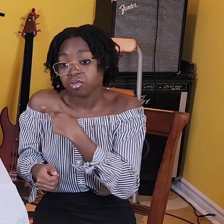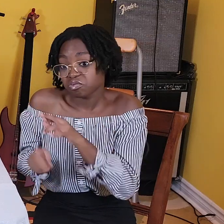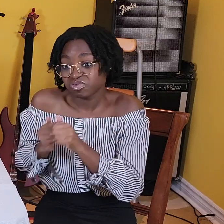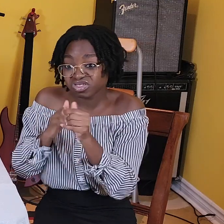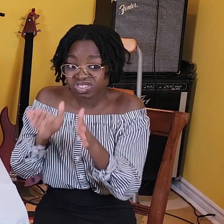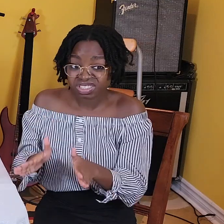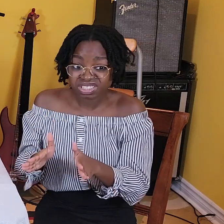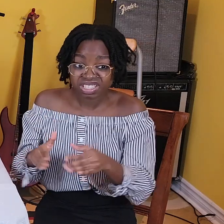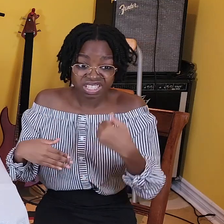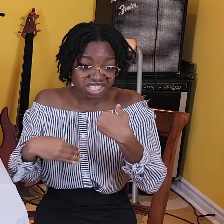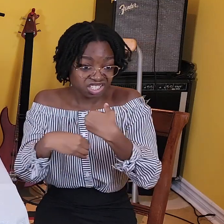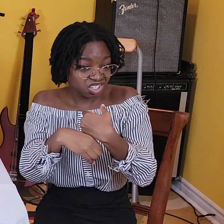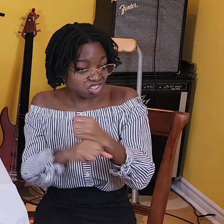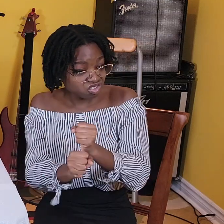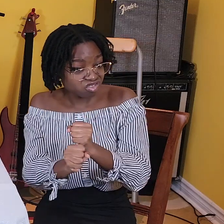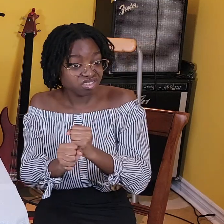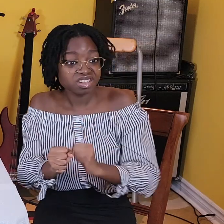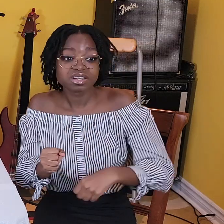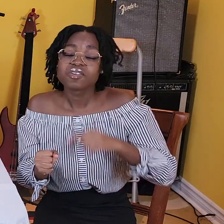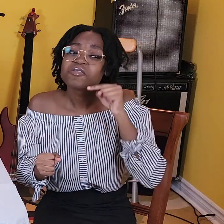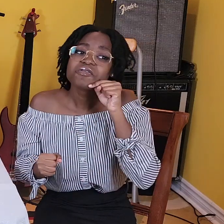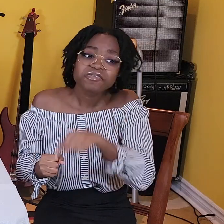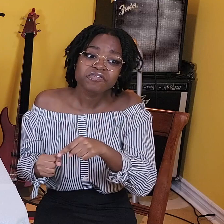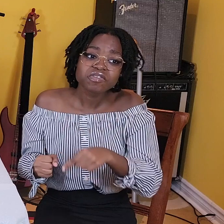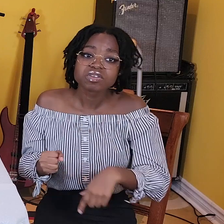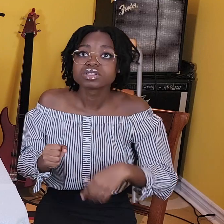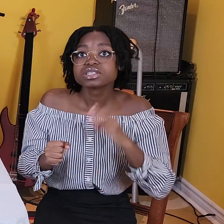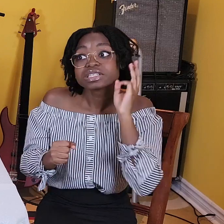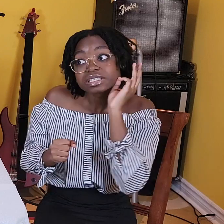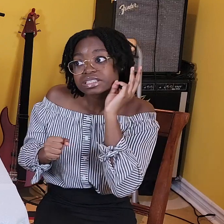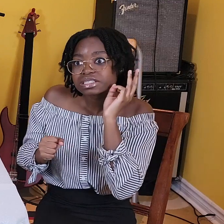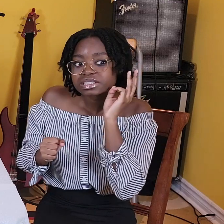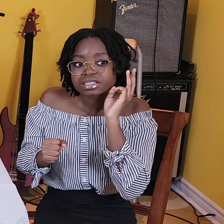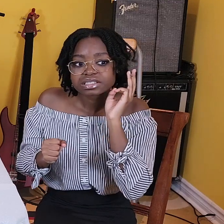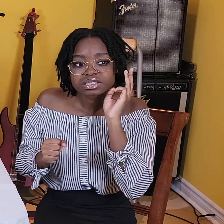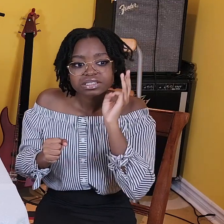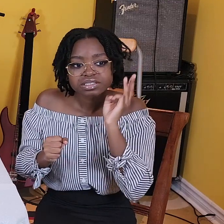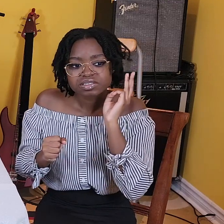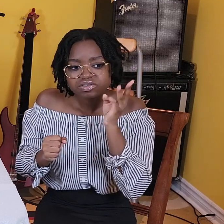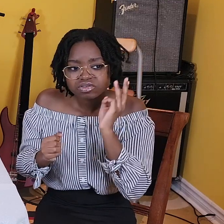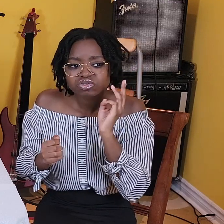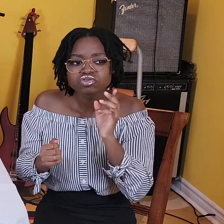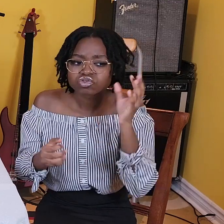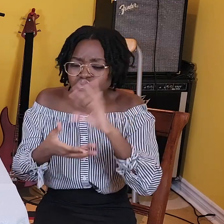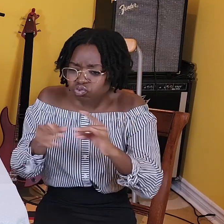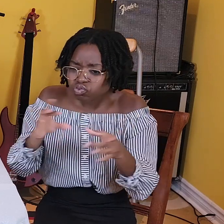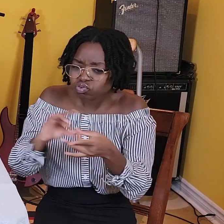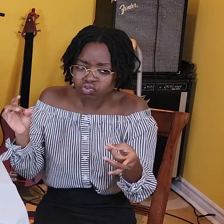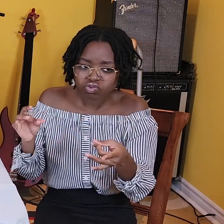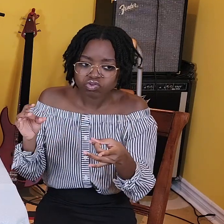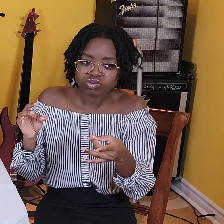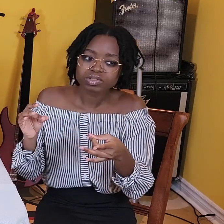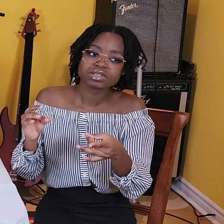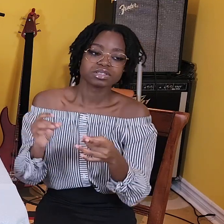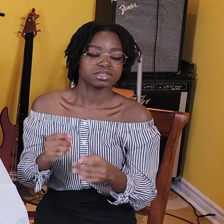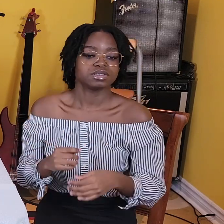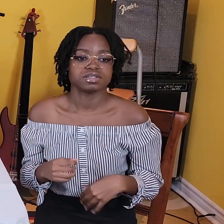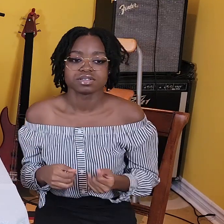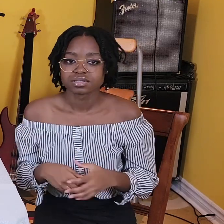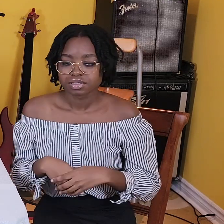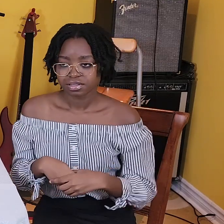sought false testimony against Jesus to put him to death, but found none. Even though many false witnesses came forward, they found